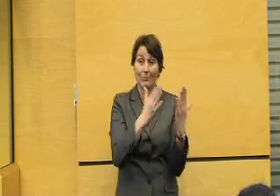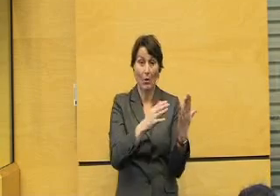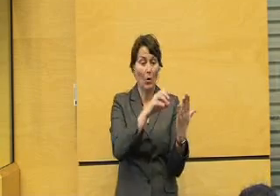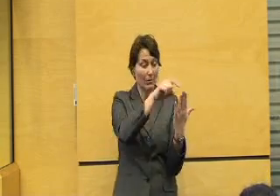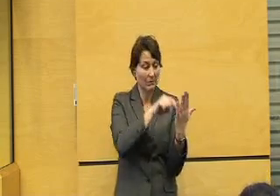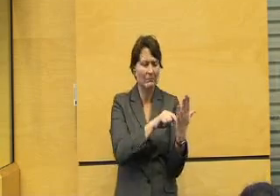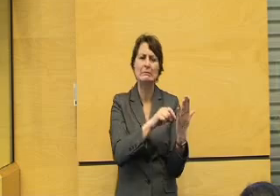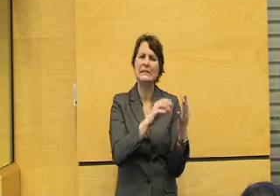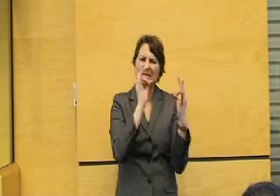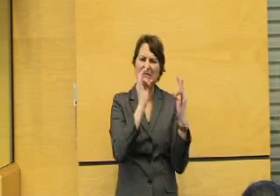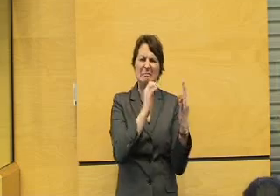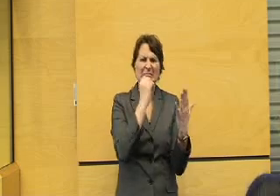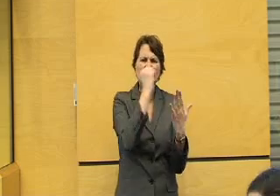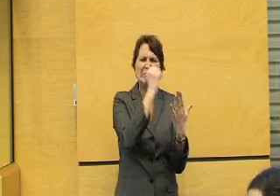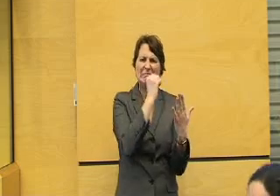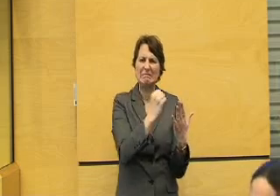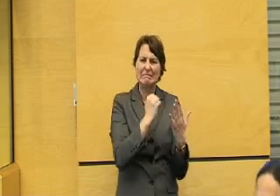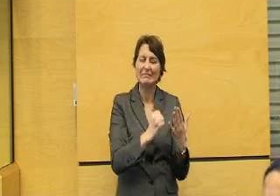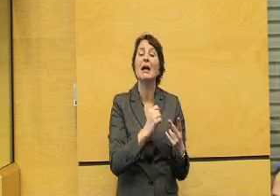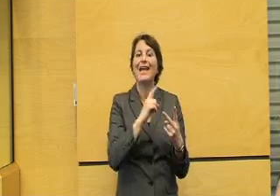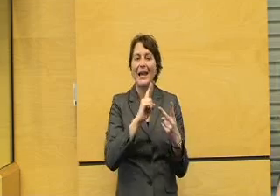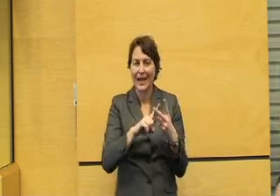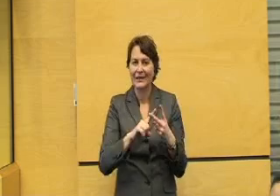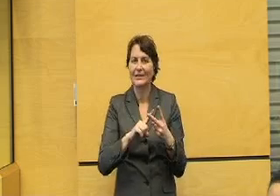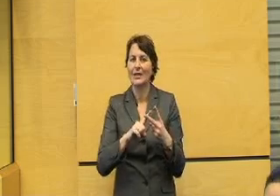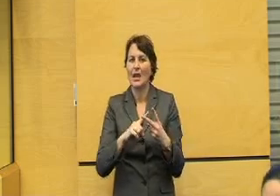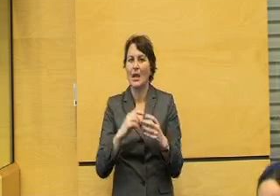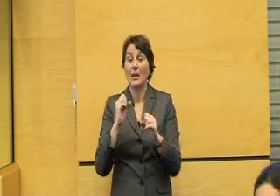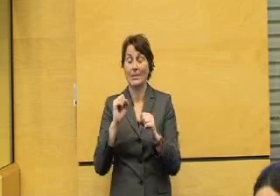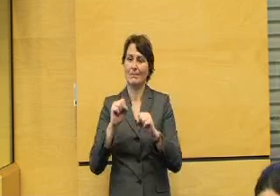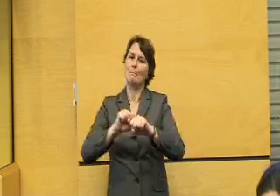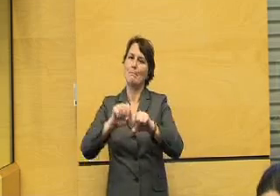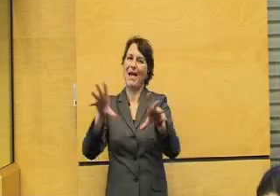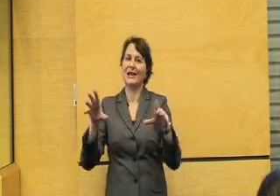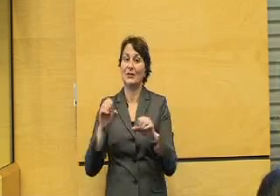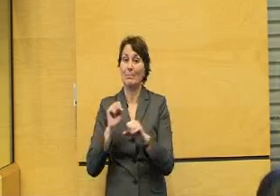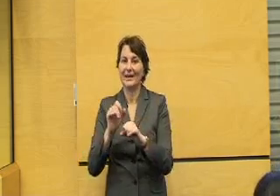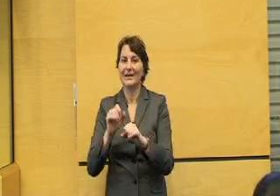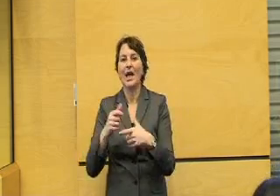judicial process, and in mass media. Thank you.